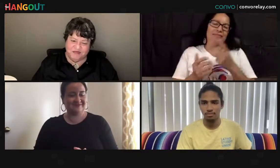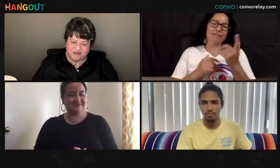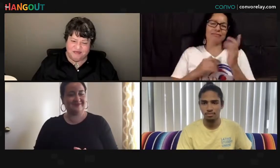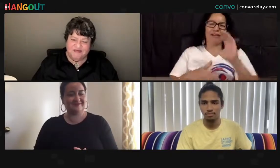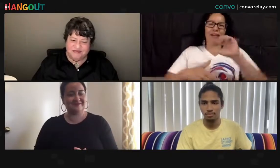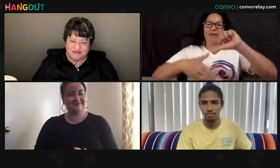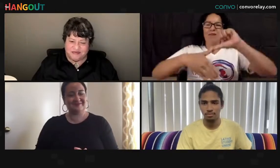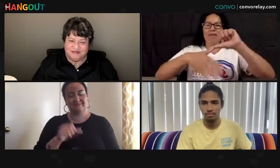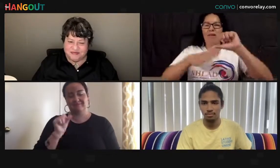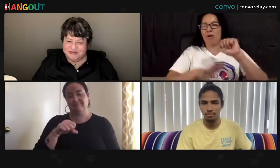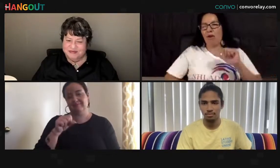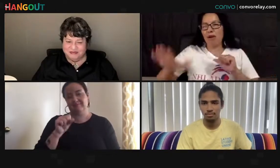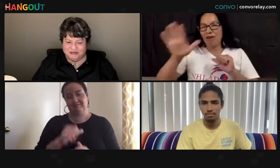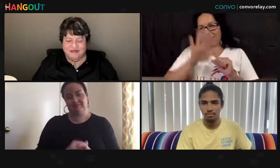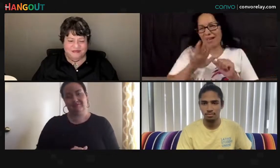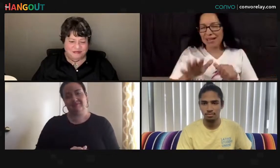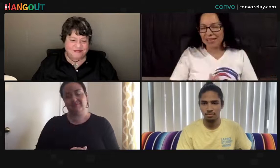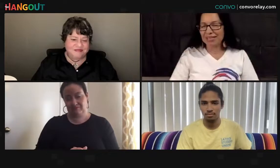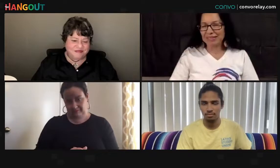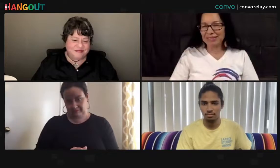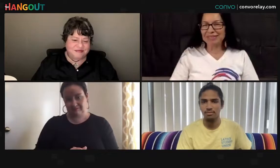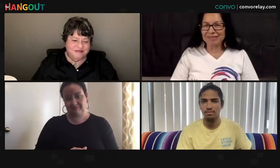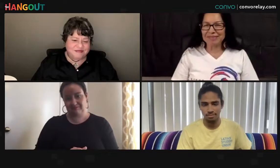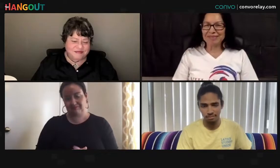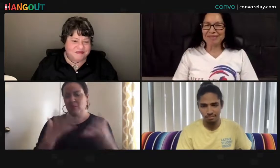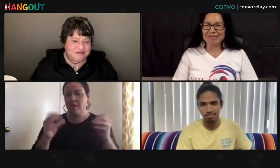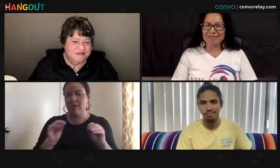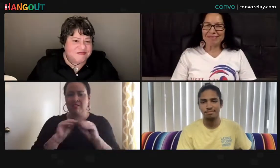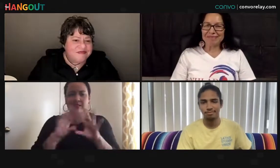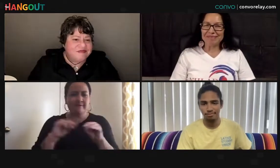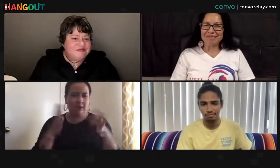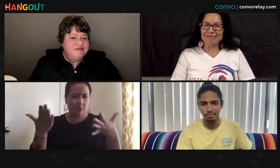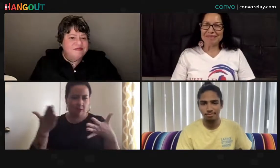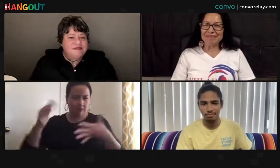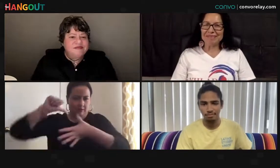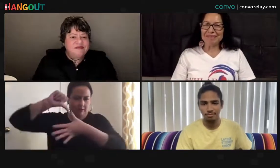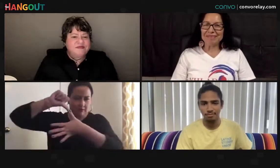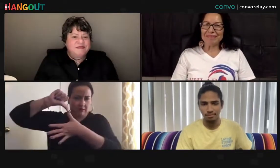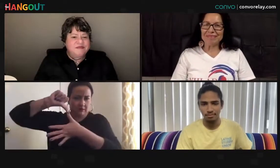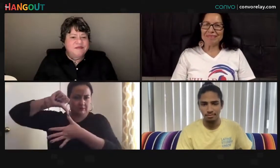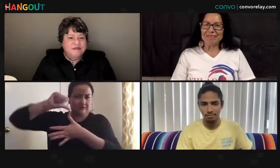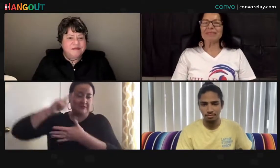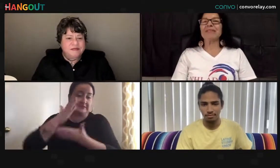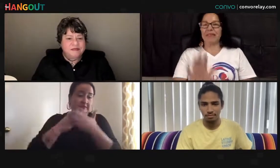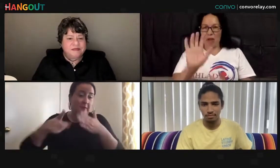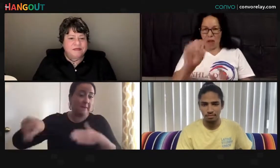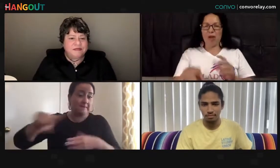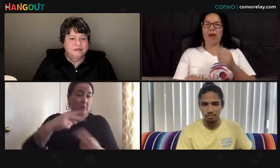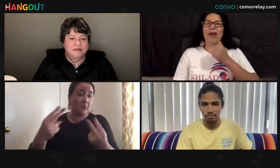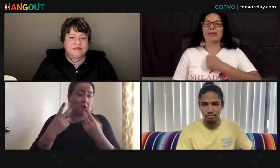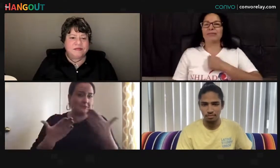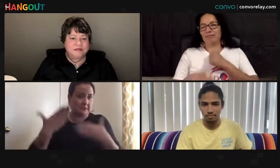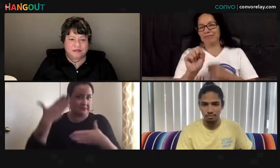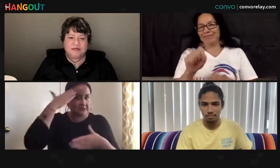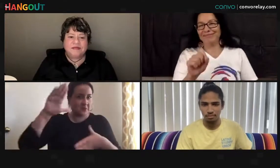varies from country to country. But they recognize that all throughout North and South America, or Central and South